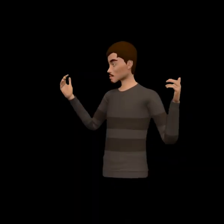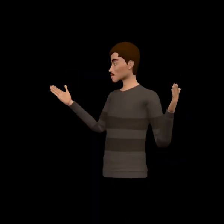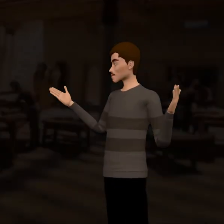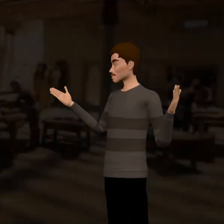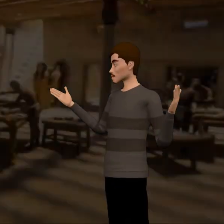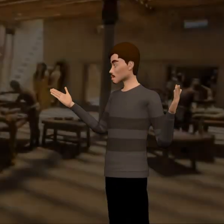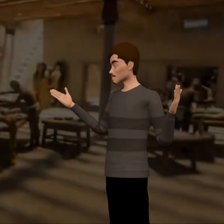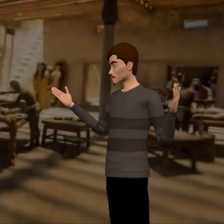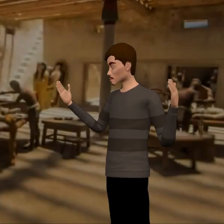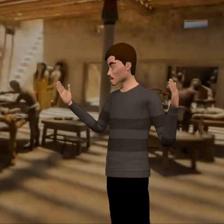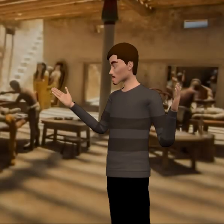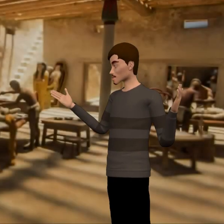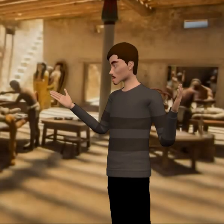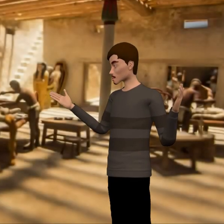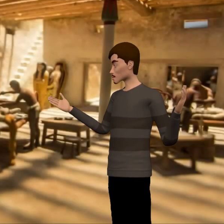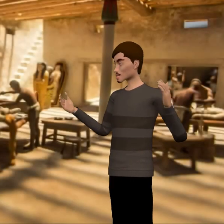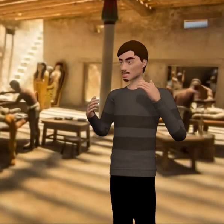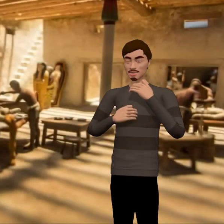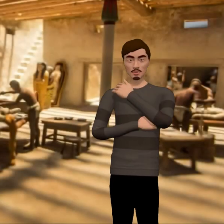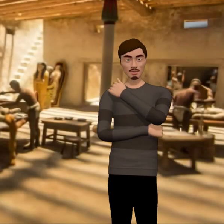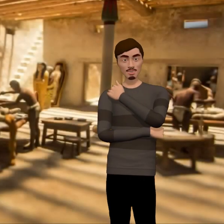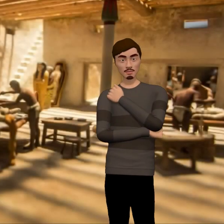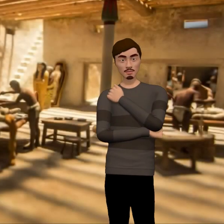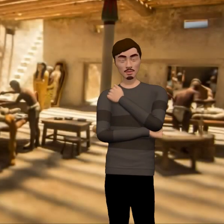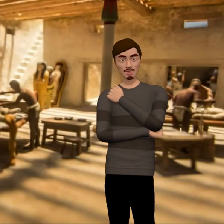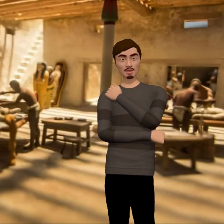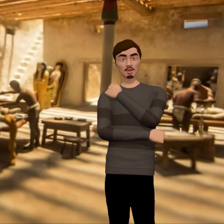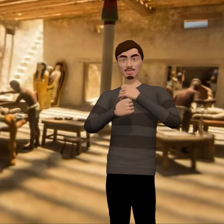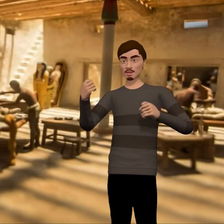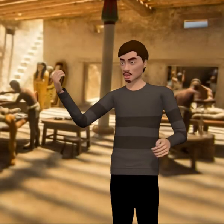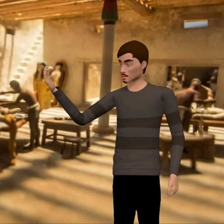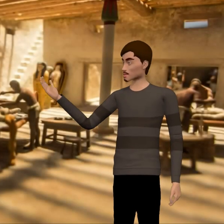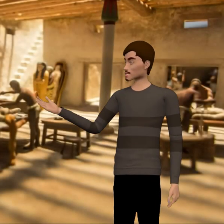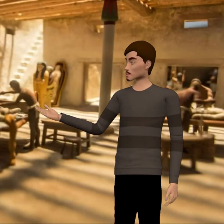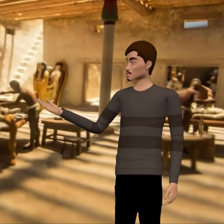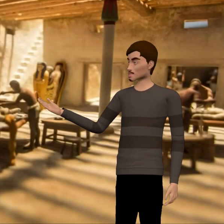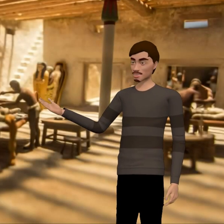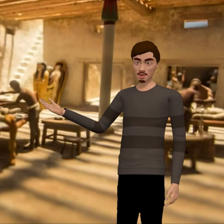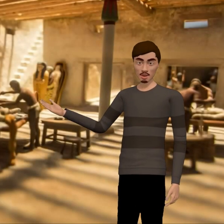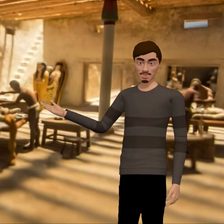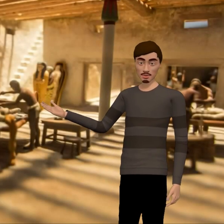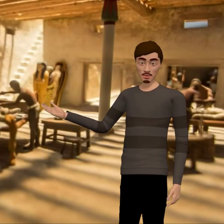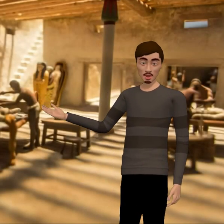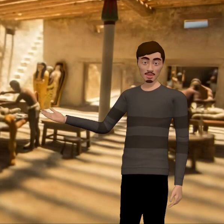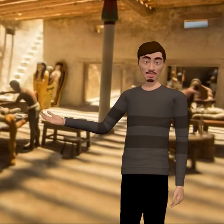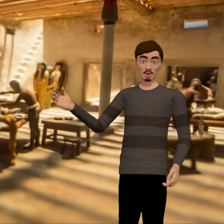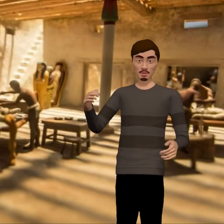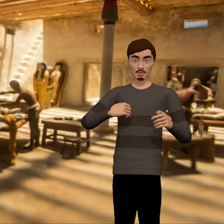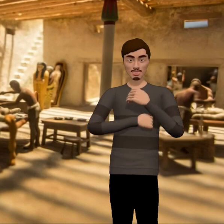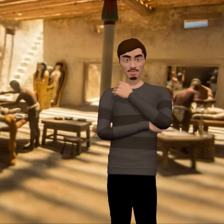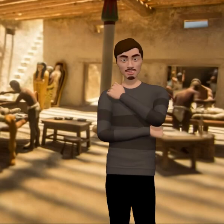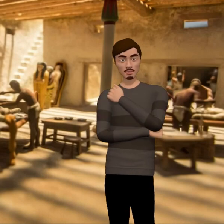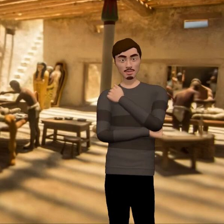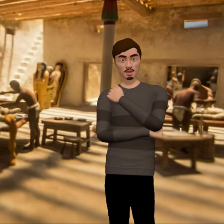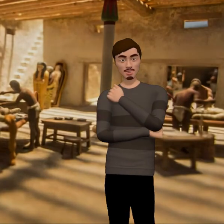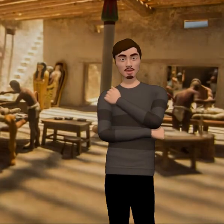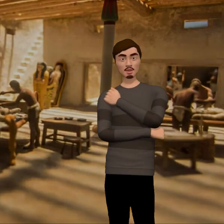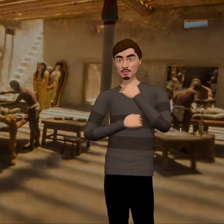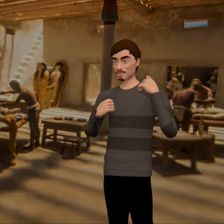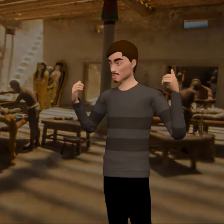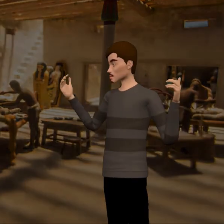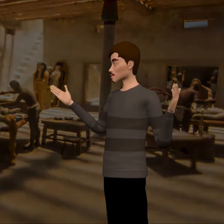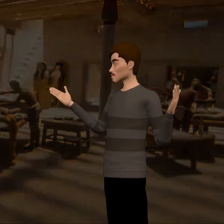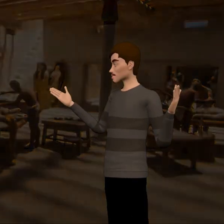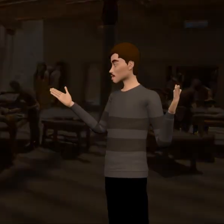heart. After these operations, the deceased was placed for a period of about 70 days in